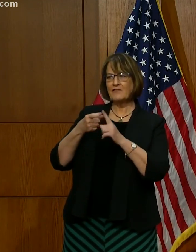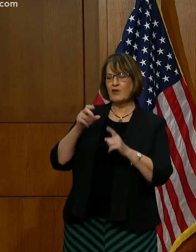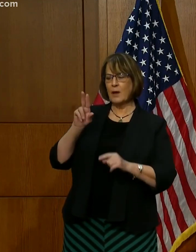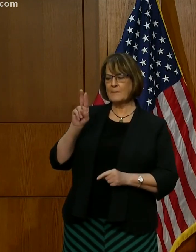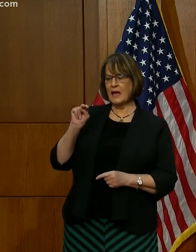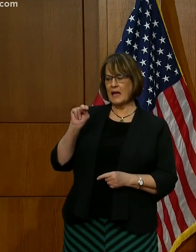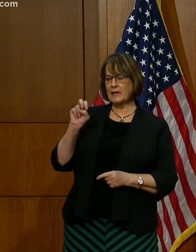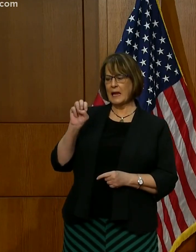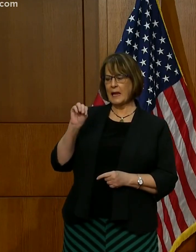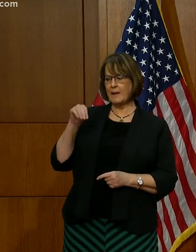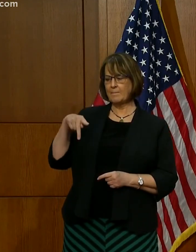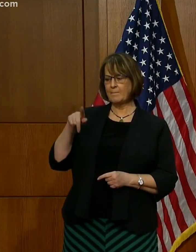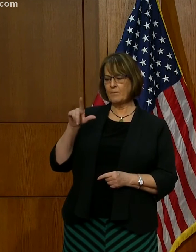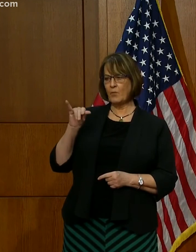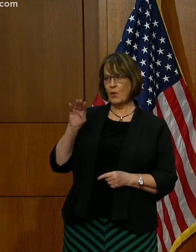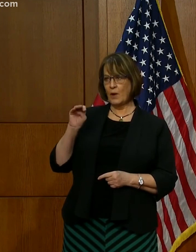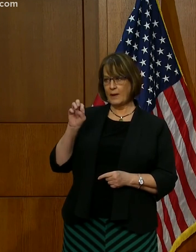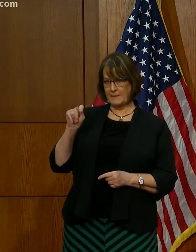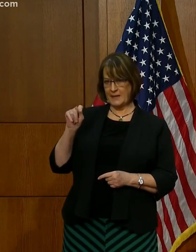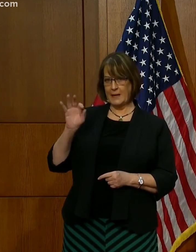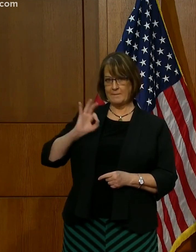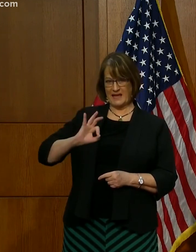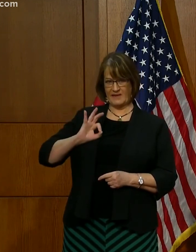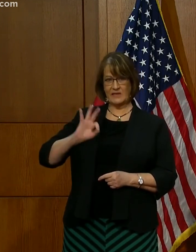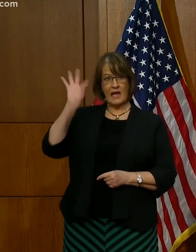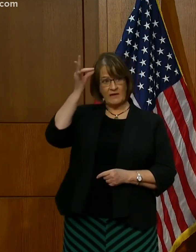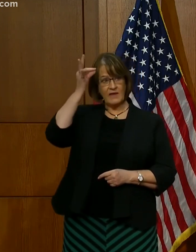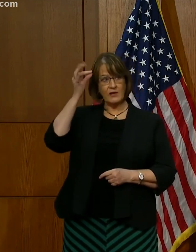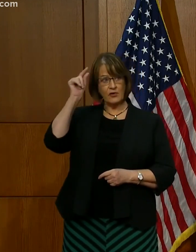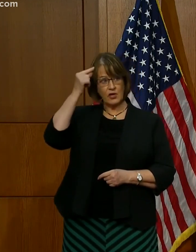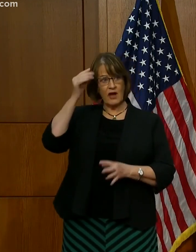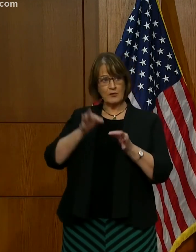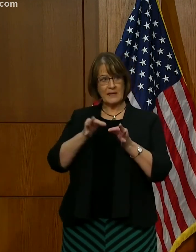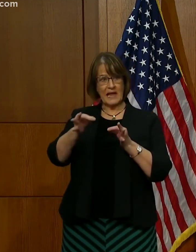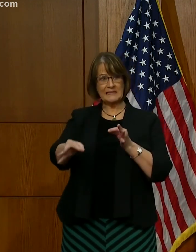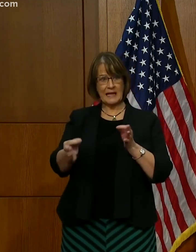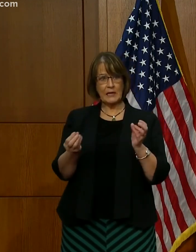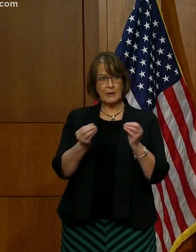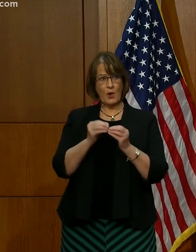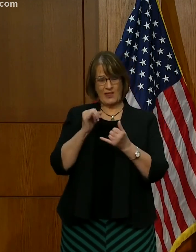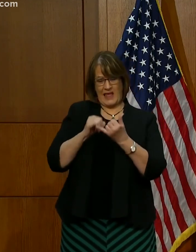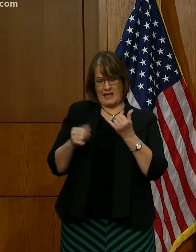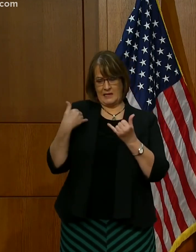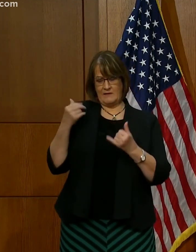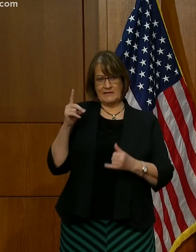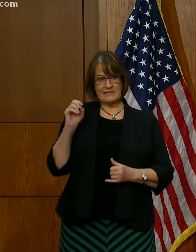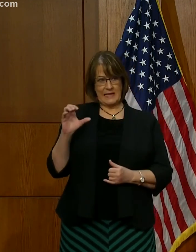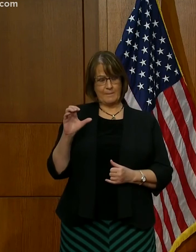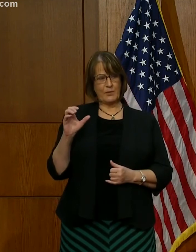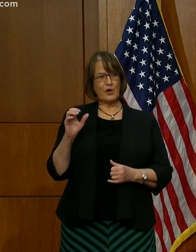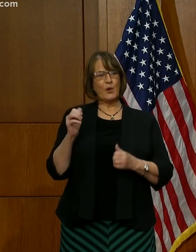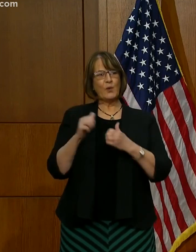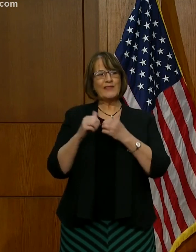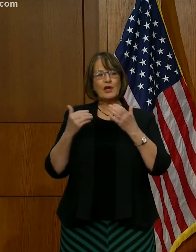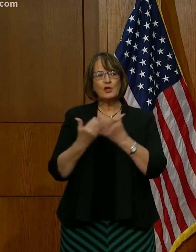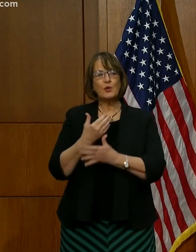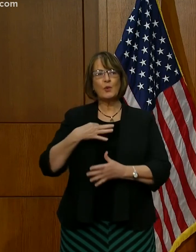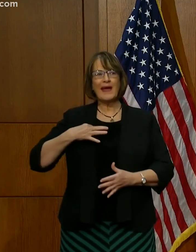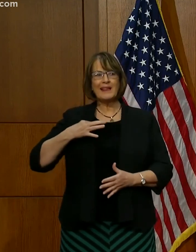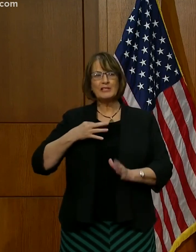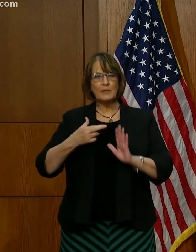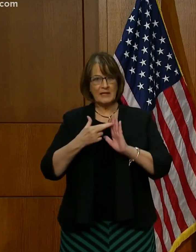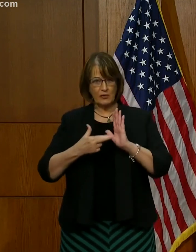The federal government extended unemployment benefits at the end of December. That came with some new eligibility rules that the